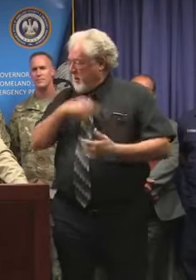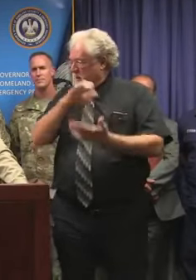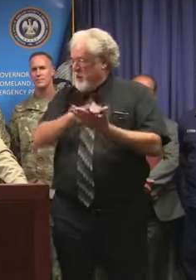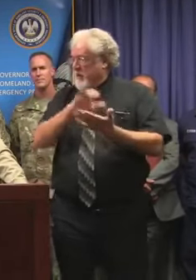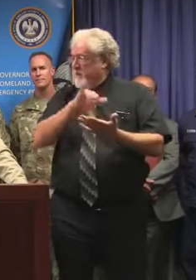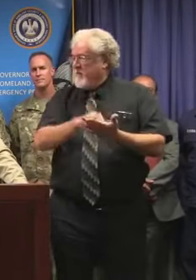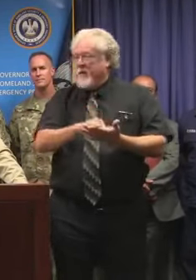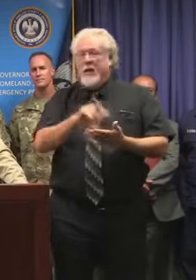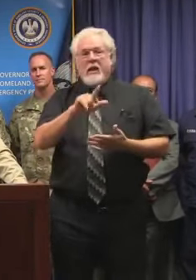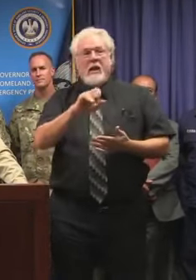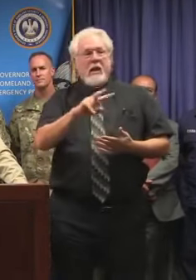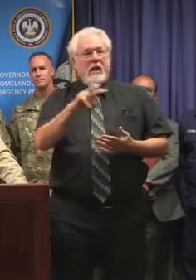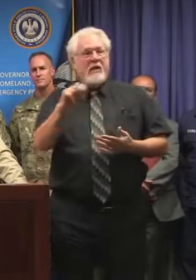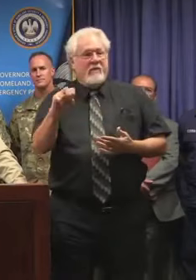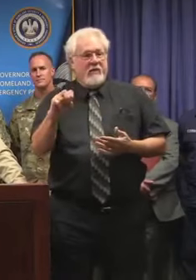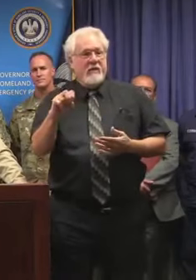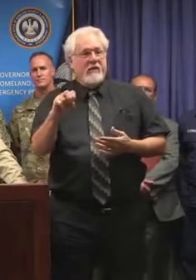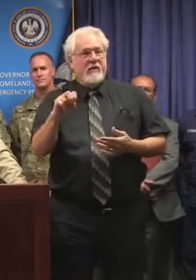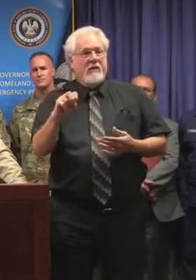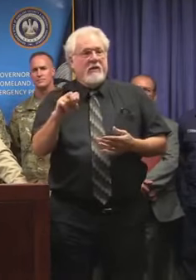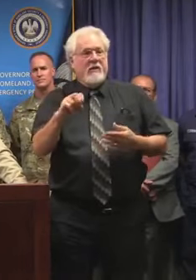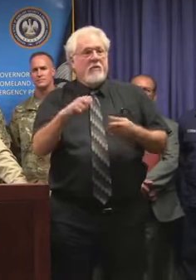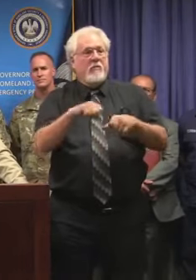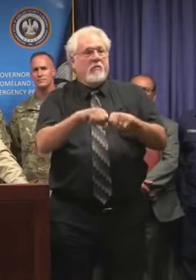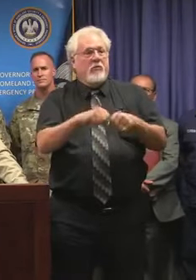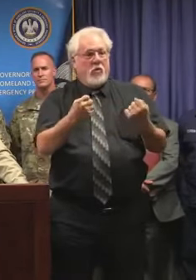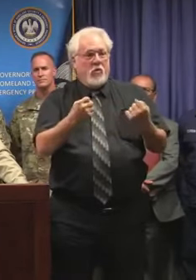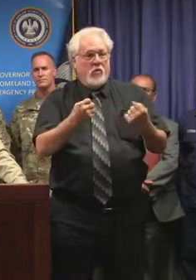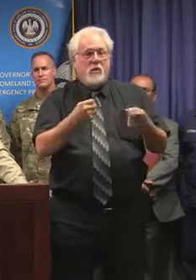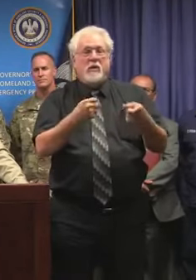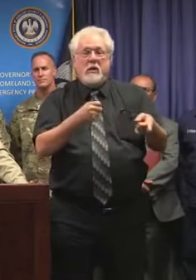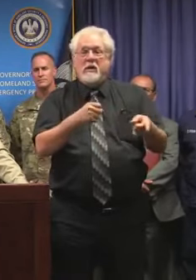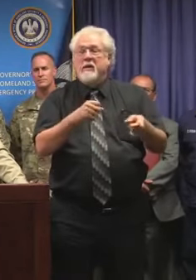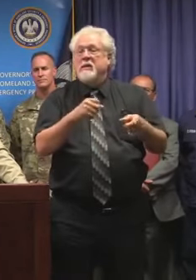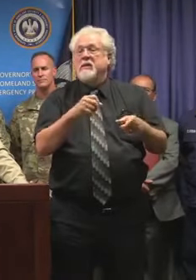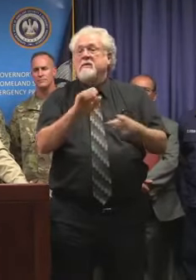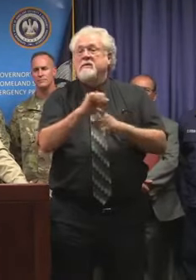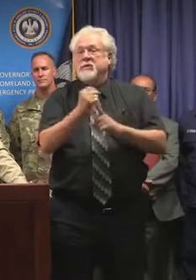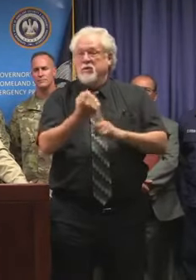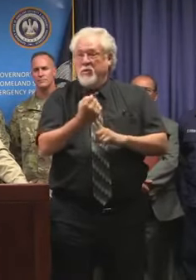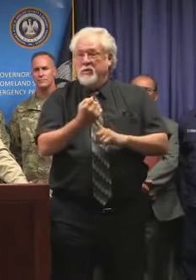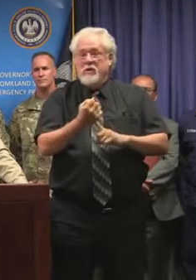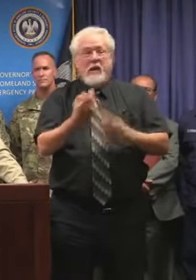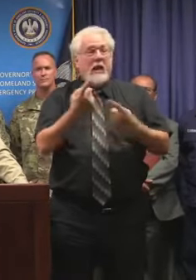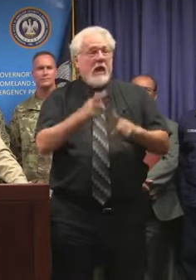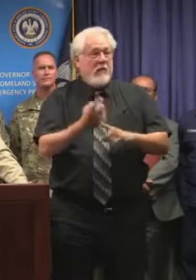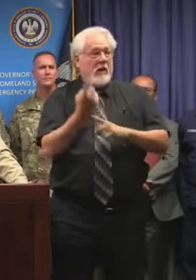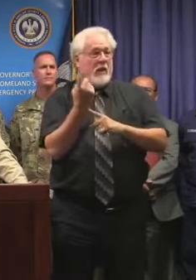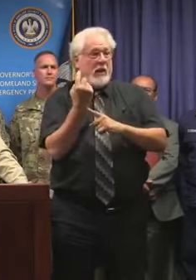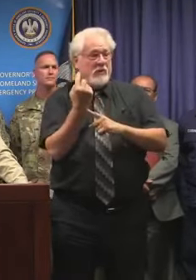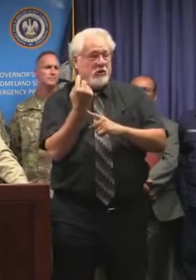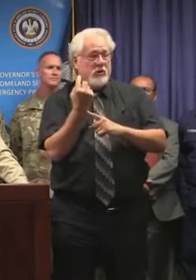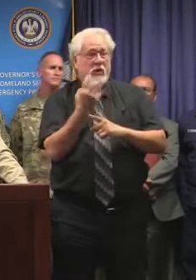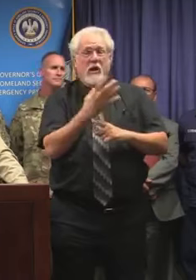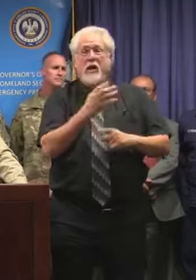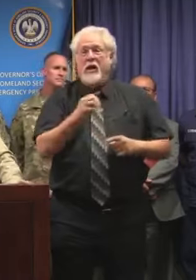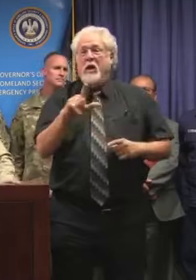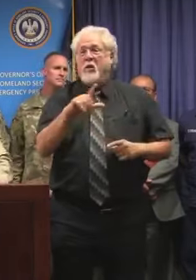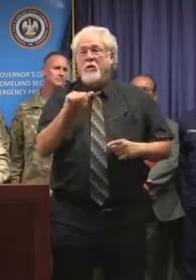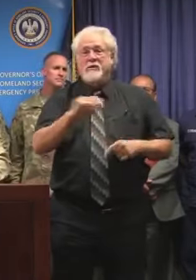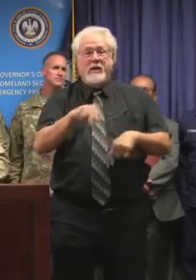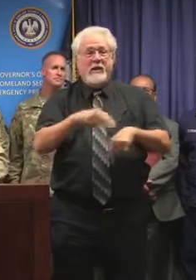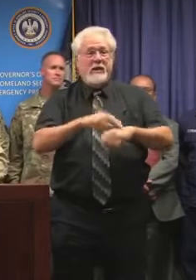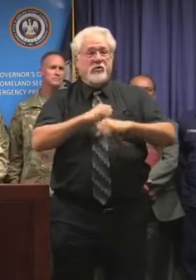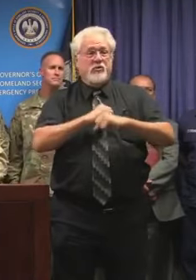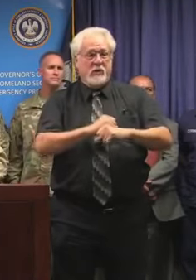the levee has been breached. This is a situation that also happened last year, and the Louisiana National